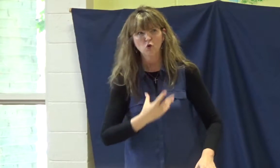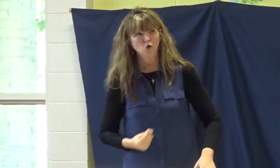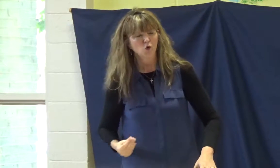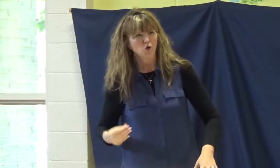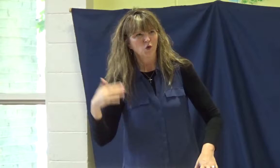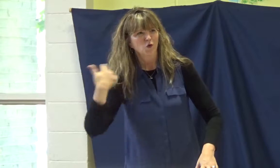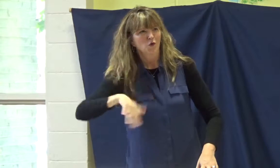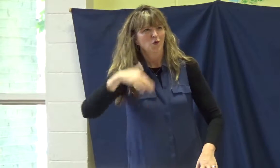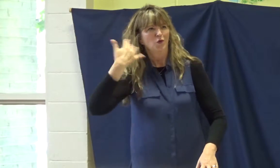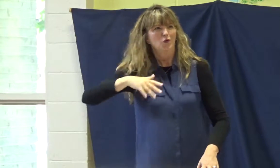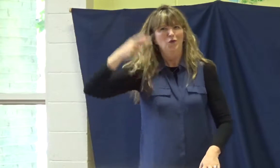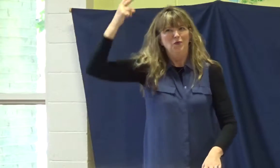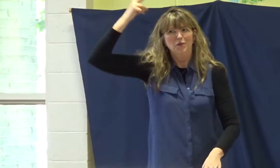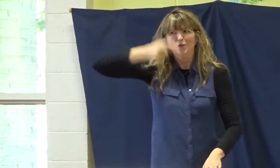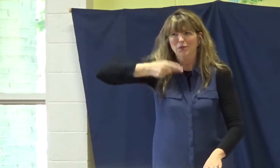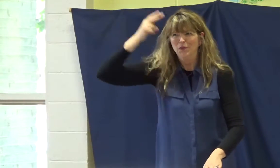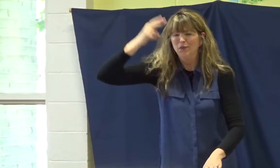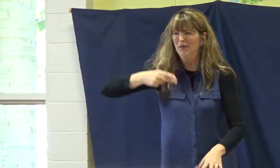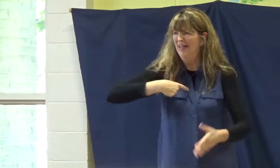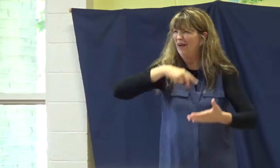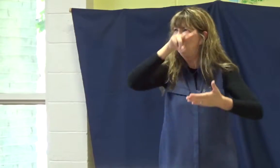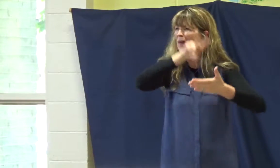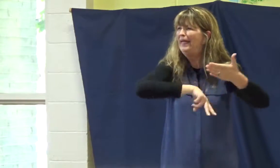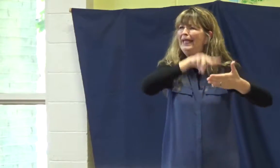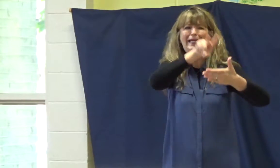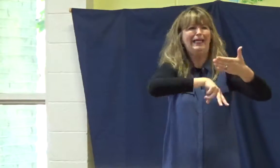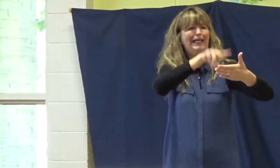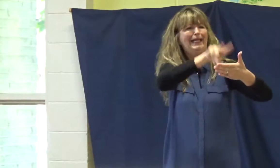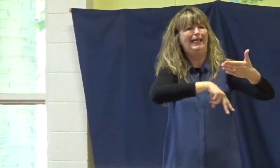It's beautiful there. Rich in history.